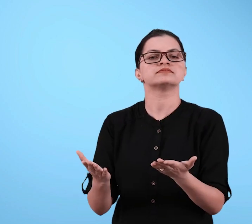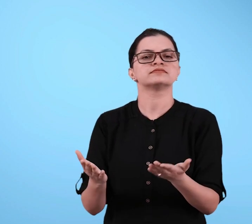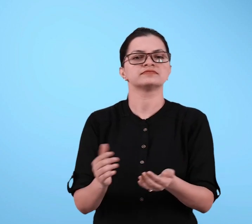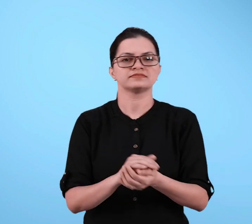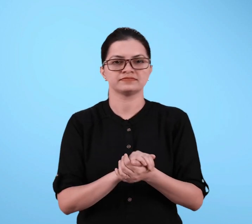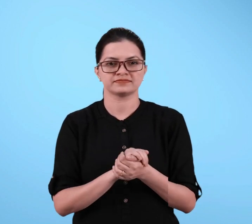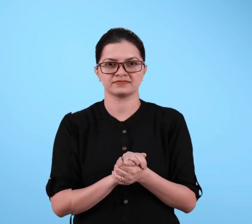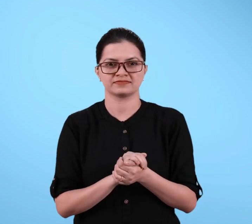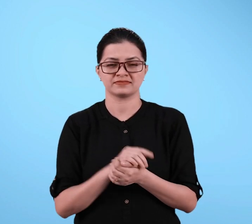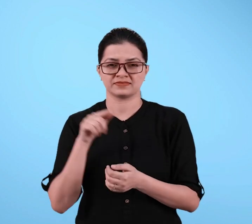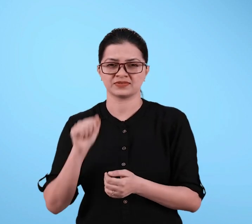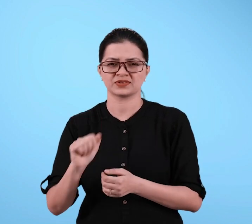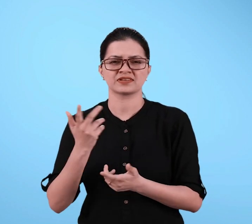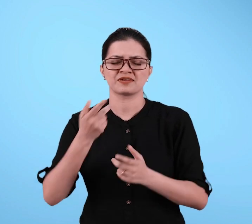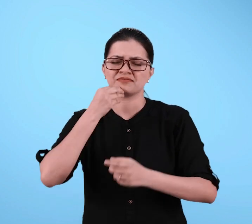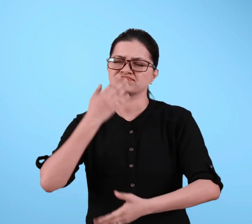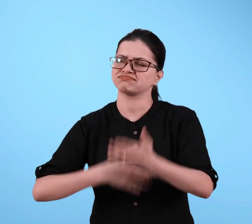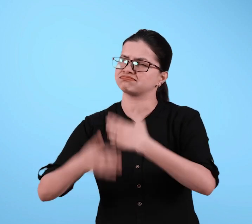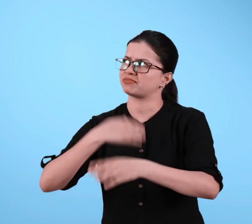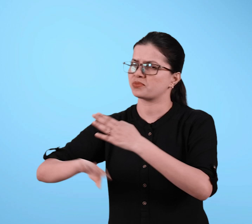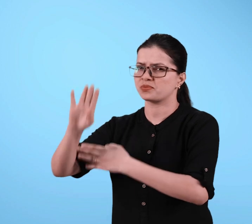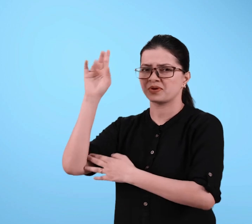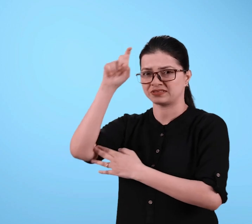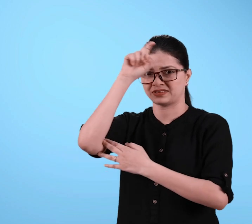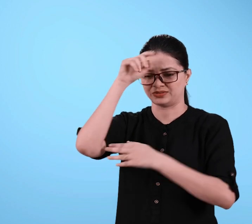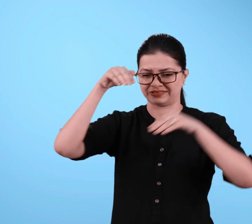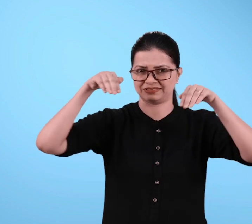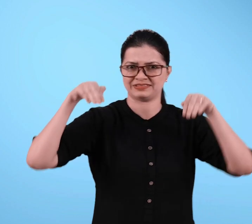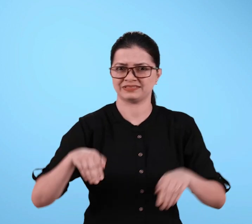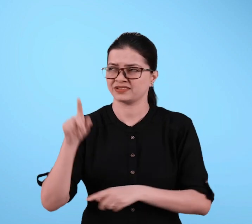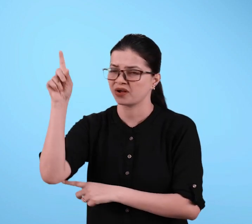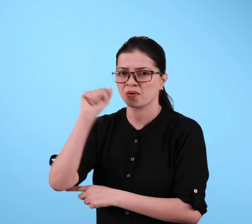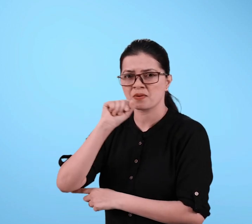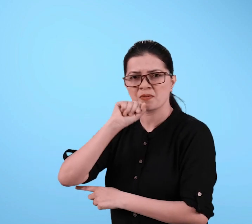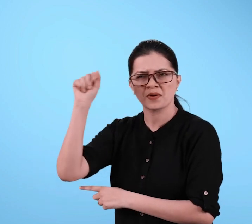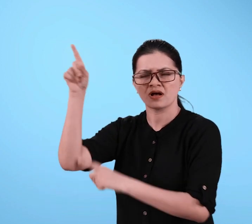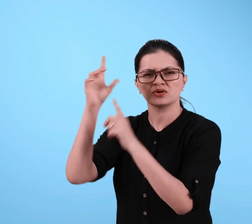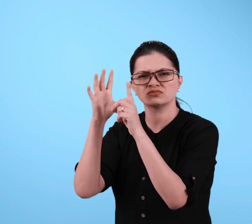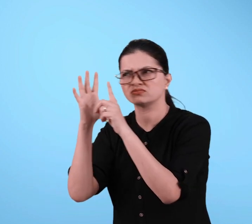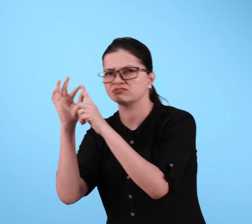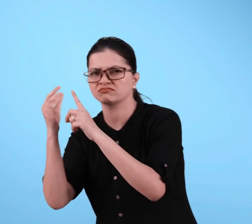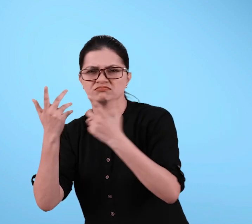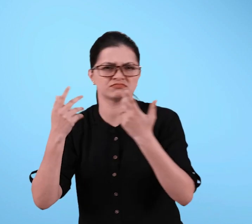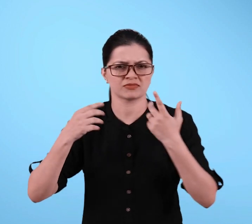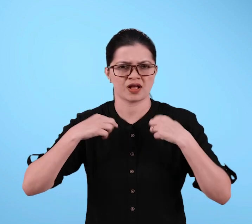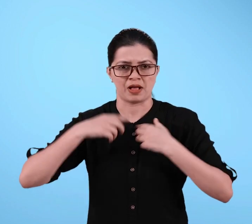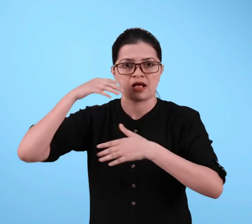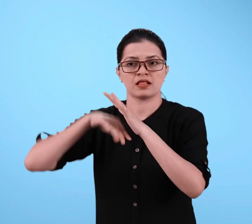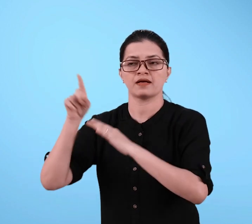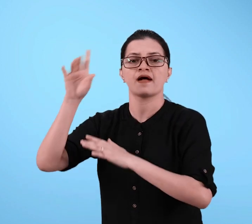Continue. In cotton In as well ancient as flax, Egypt, cotton as well as flax were cultivated near the river Nile and